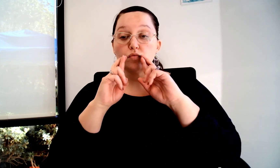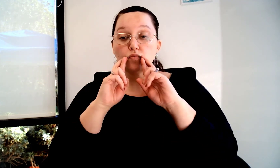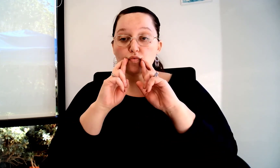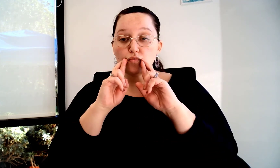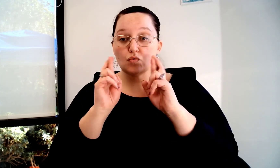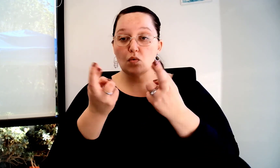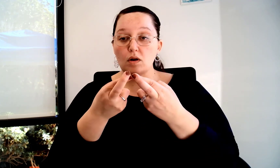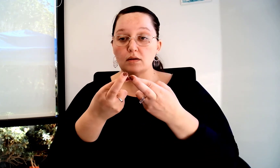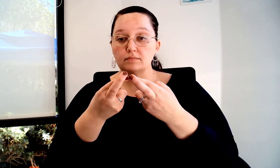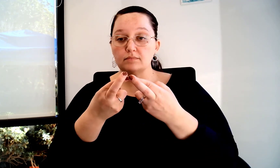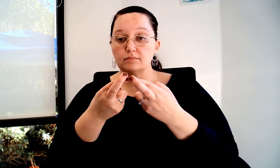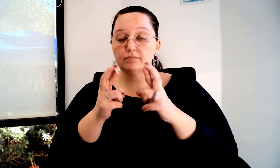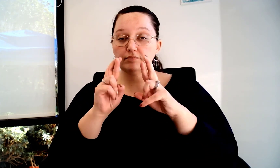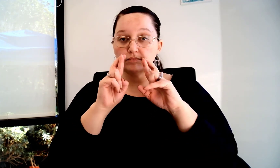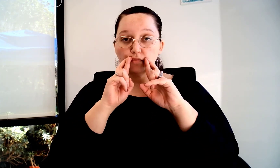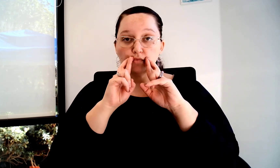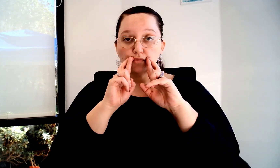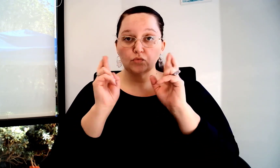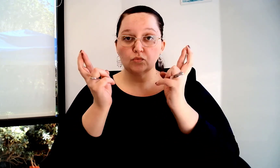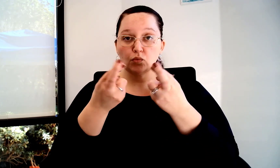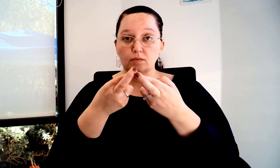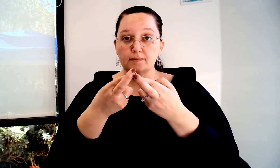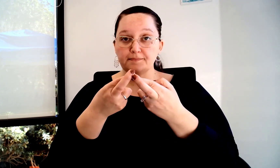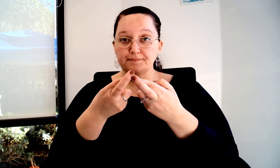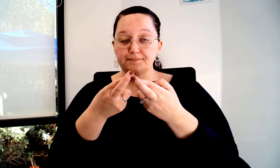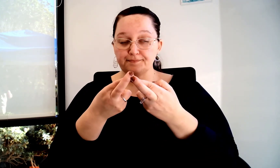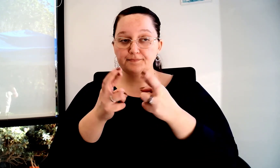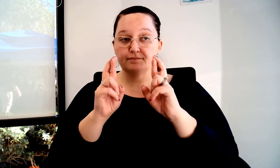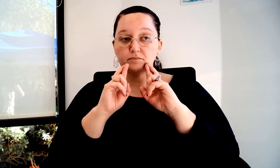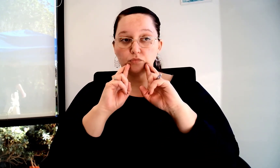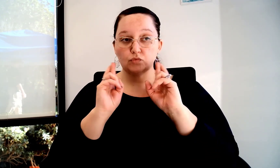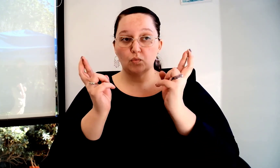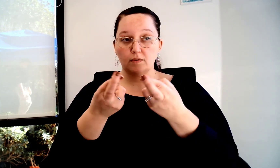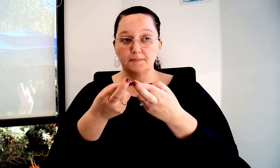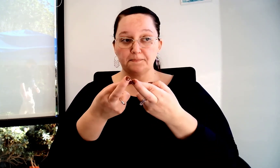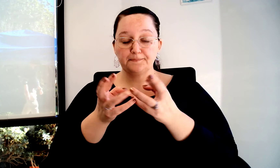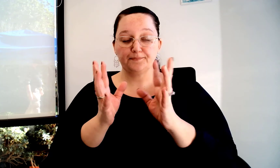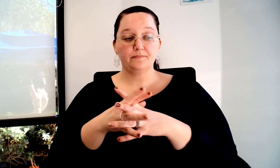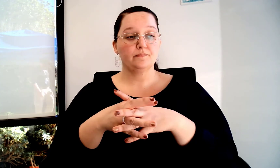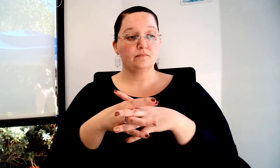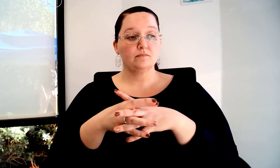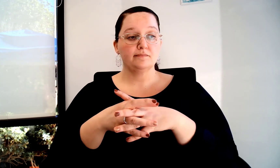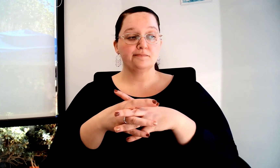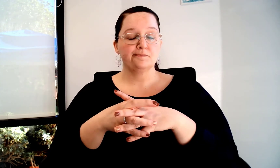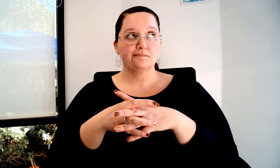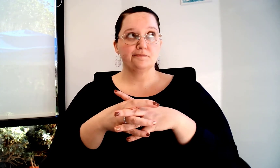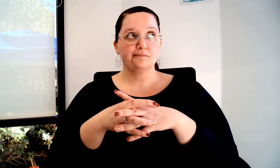I've seen 2 R's circling away from your face to reconnect in the front, donut.